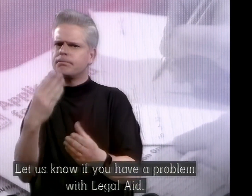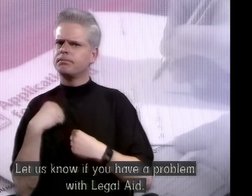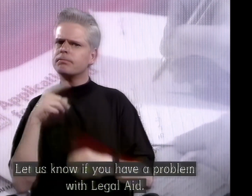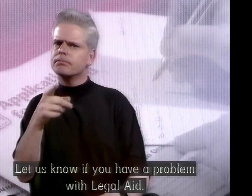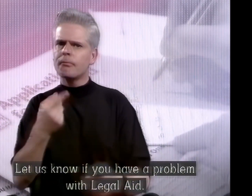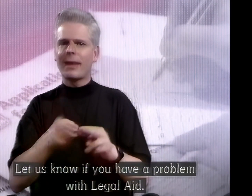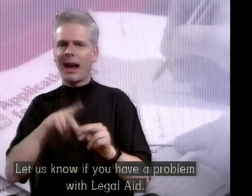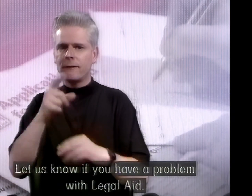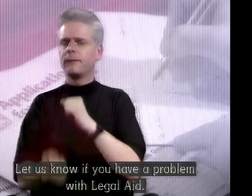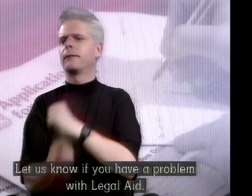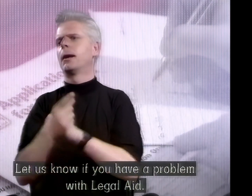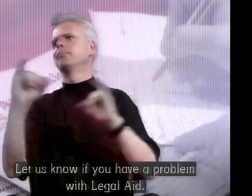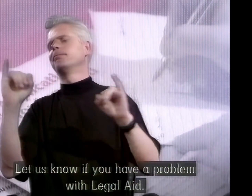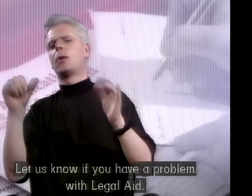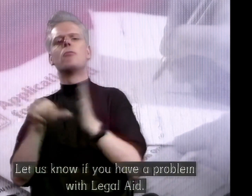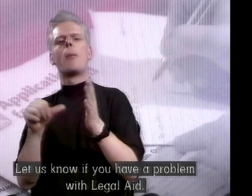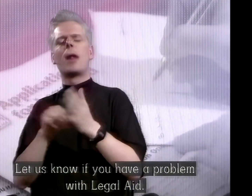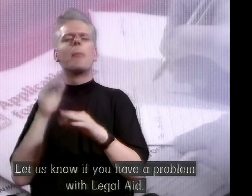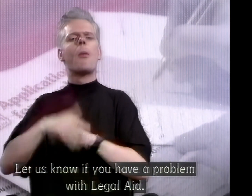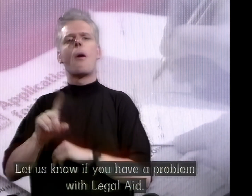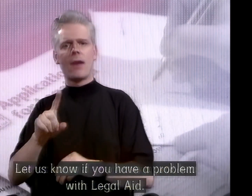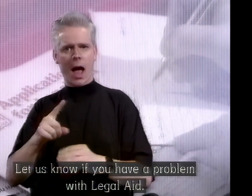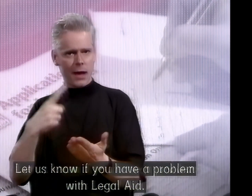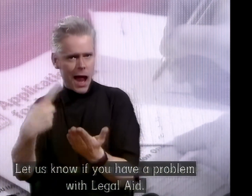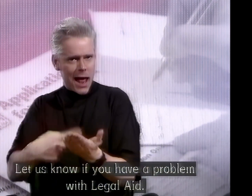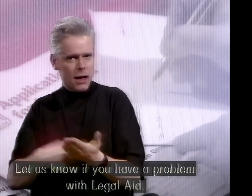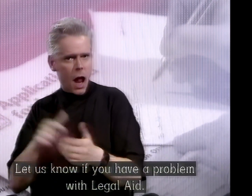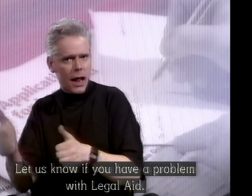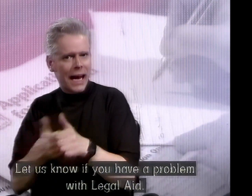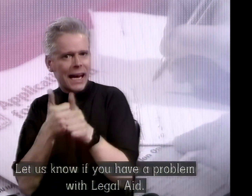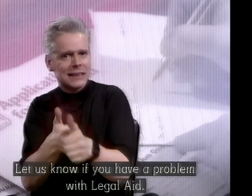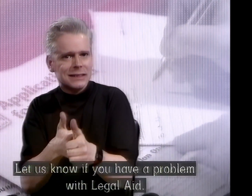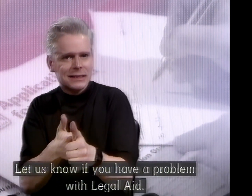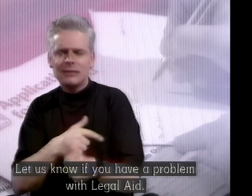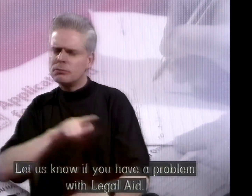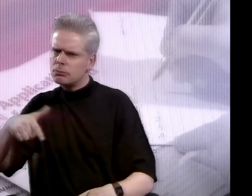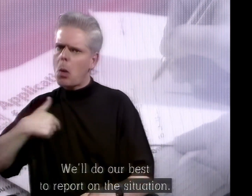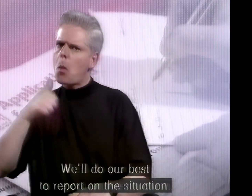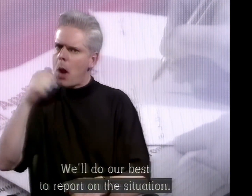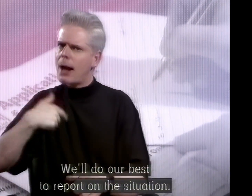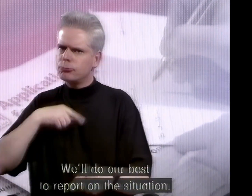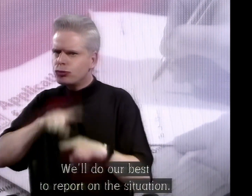Okay, and do let us know if you have a problem with legal aid, and we'll do our best to report on the situation.